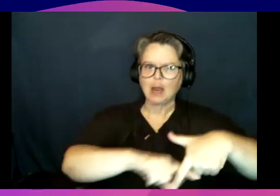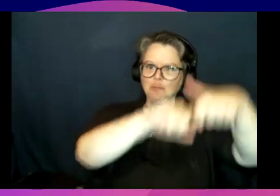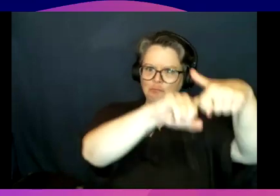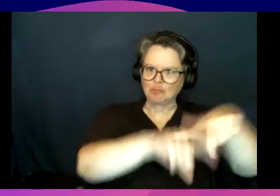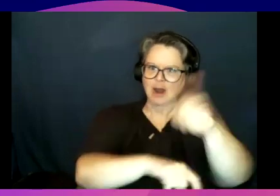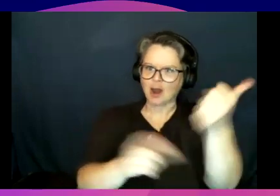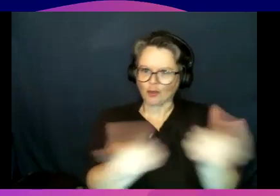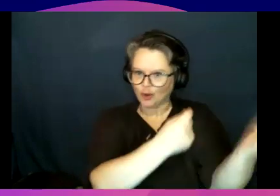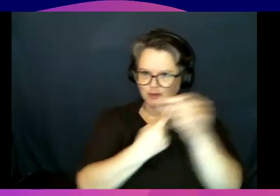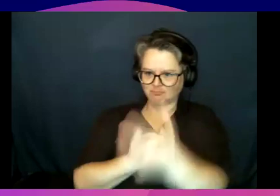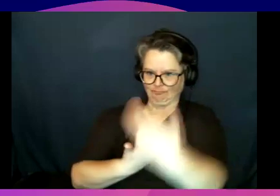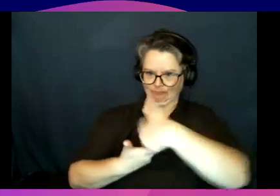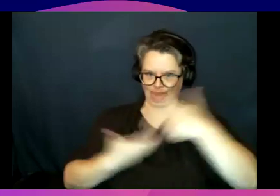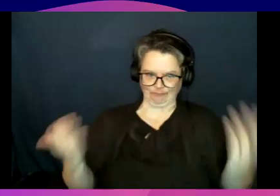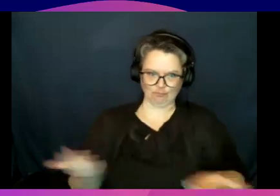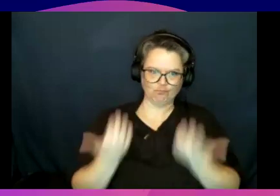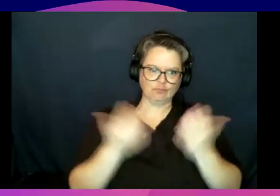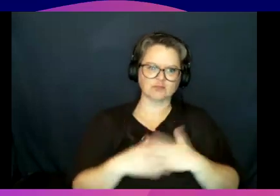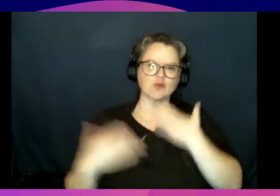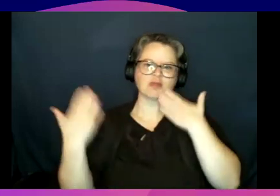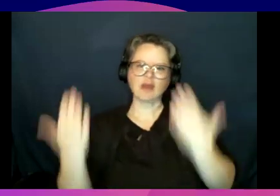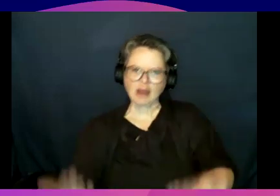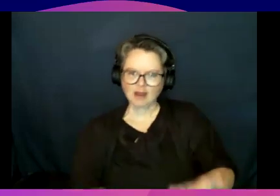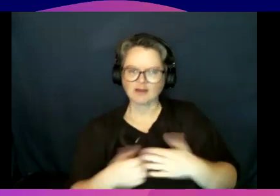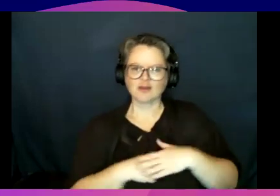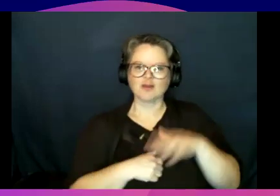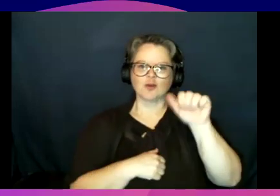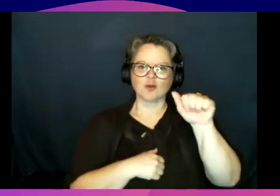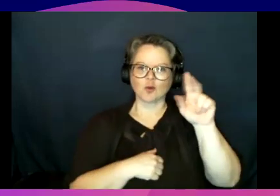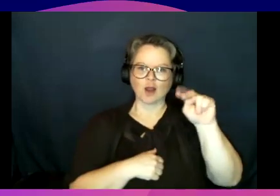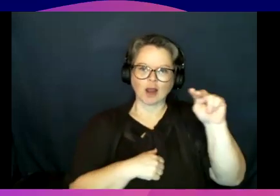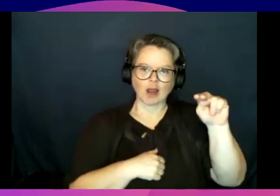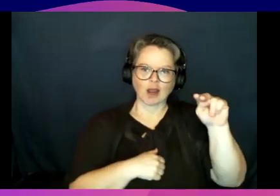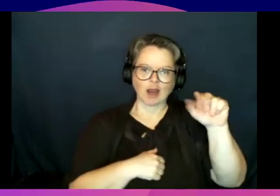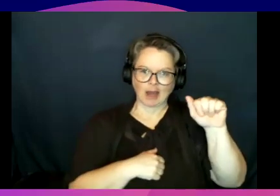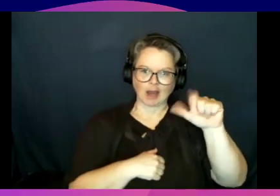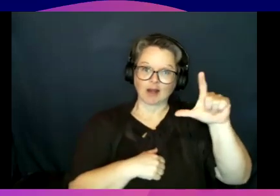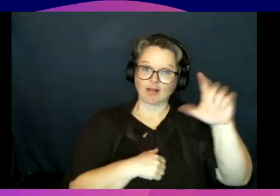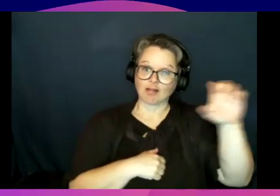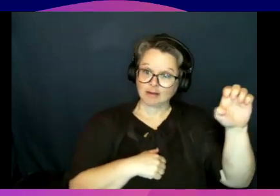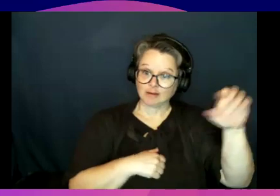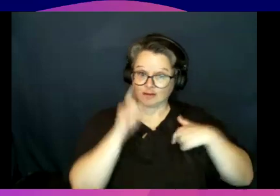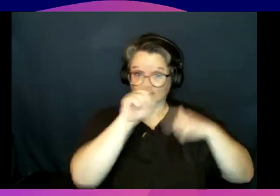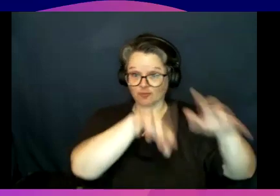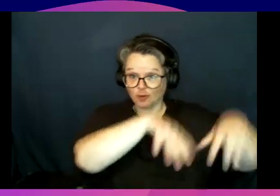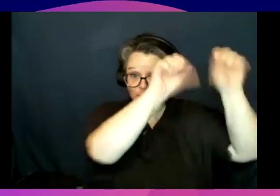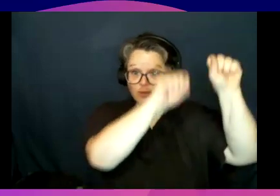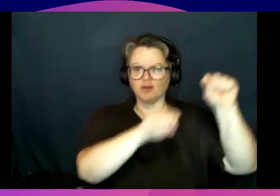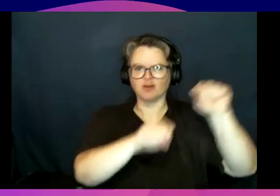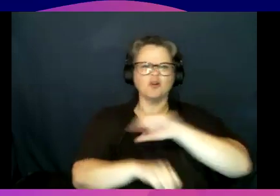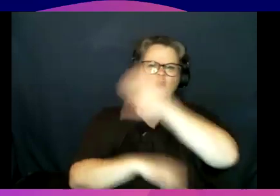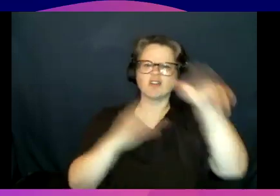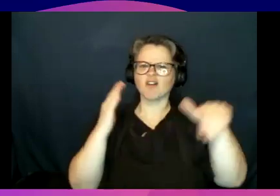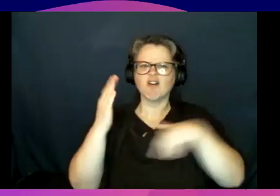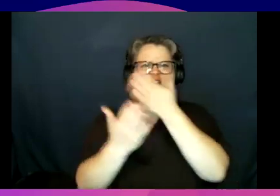and hosting, and of course the staff I met behind the scenes today before the call started. And I want to extend my